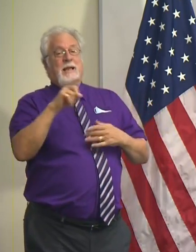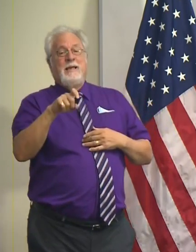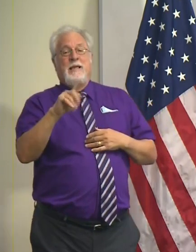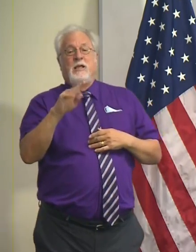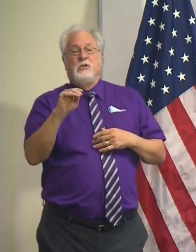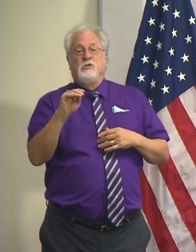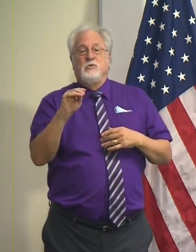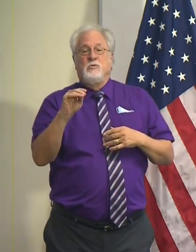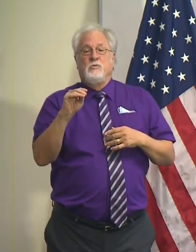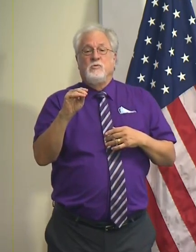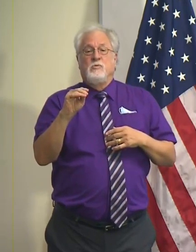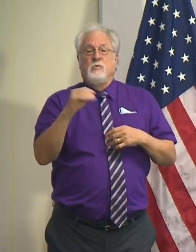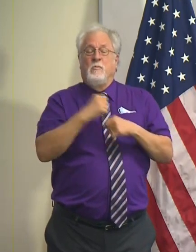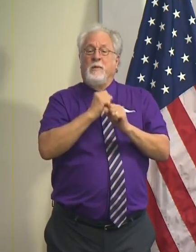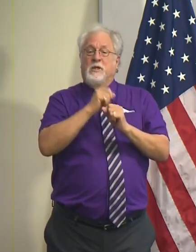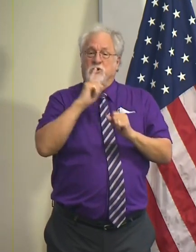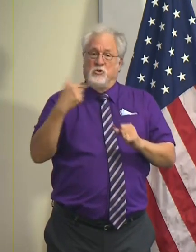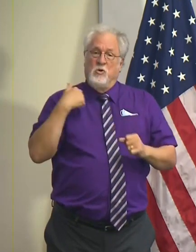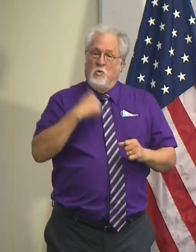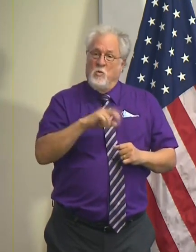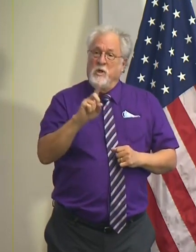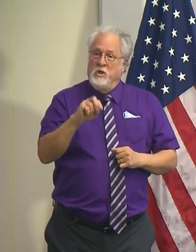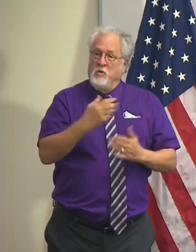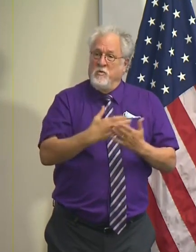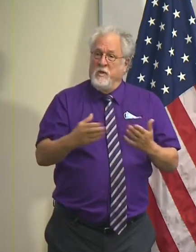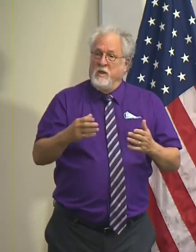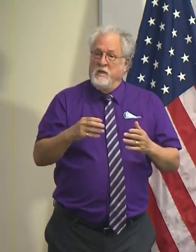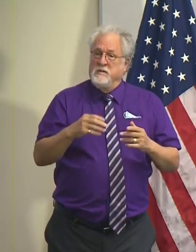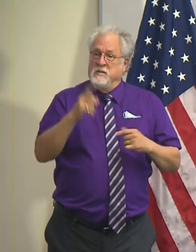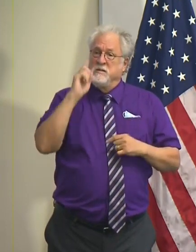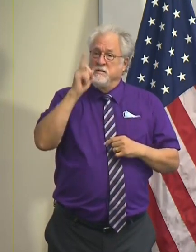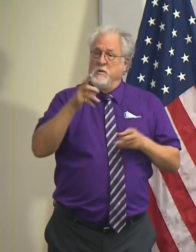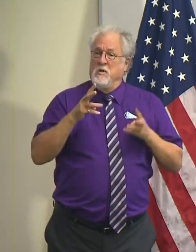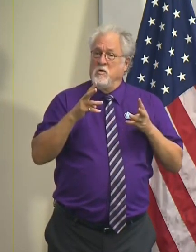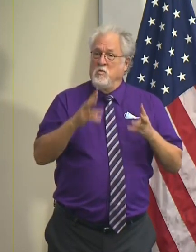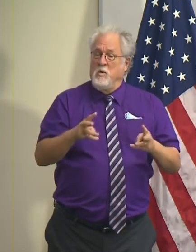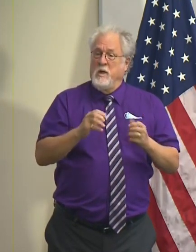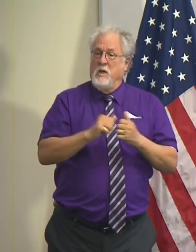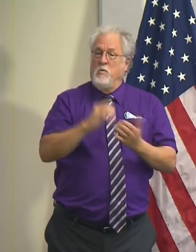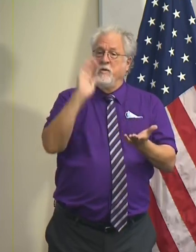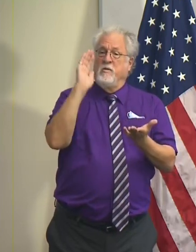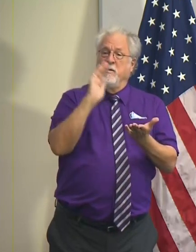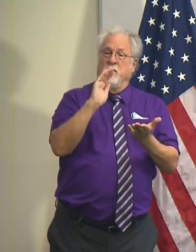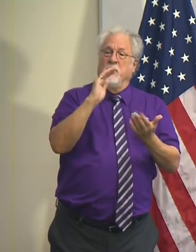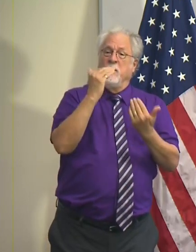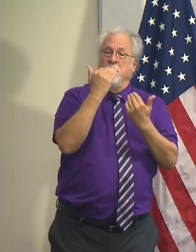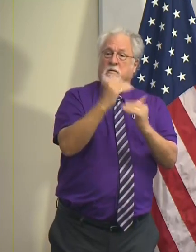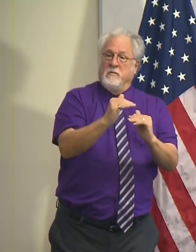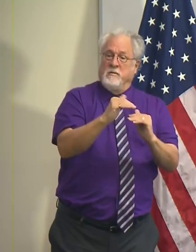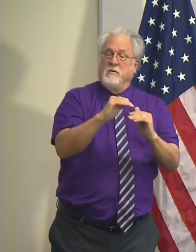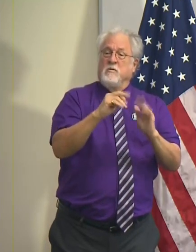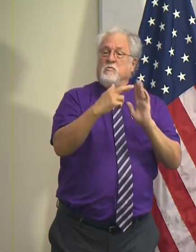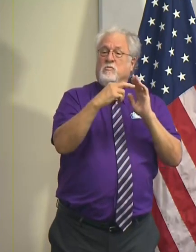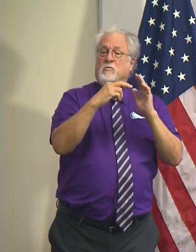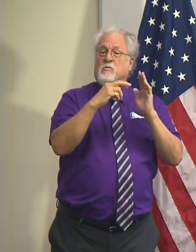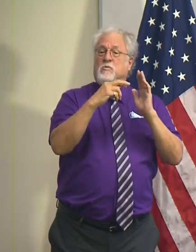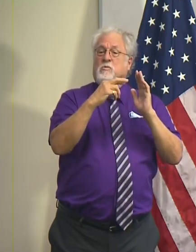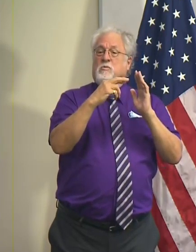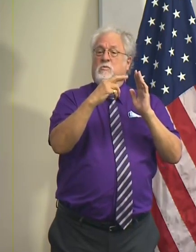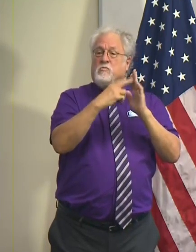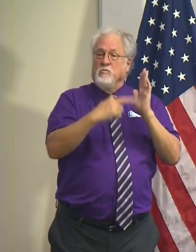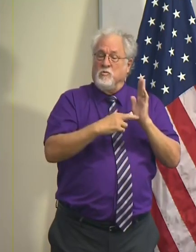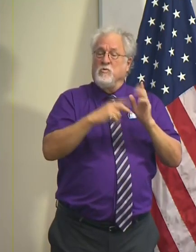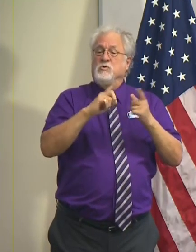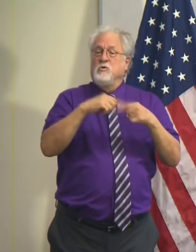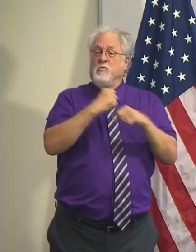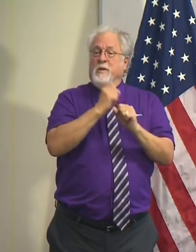to make sure that we're doing things in a very smart way with the mitigation measures and restrictions to try to